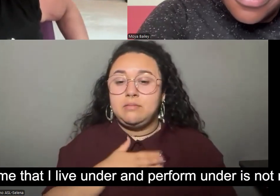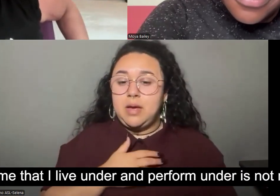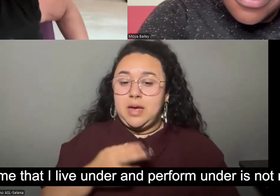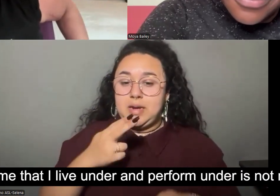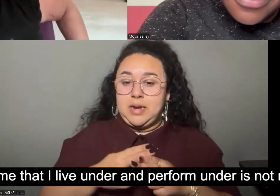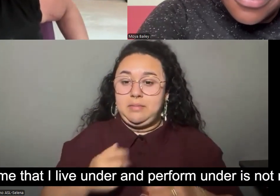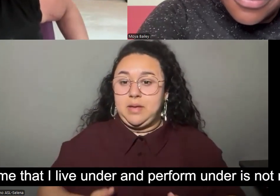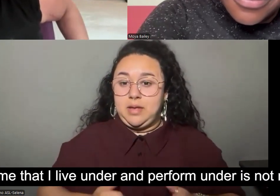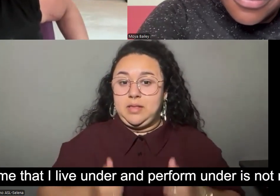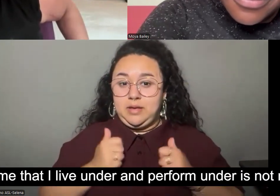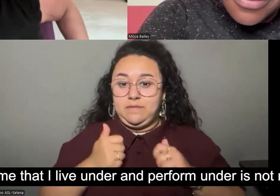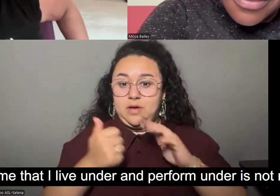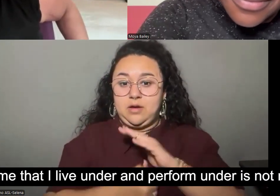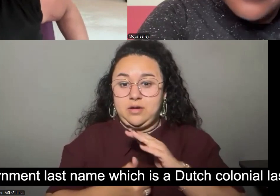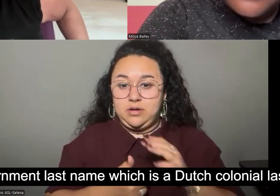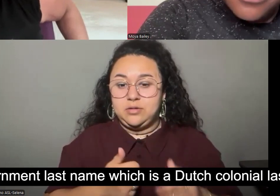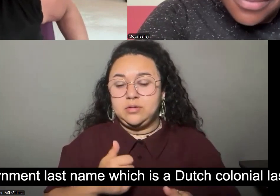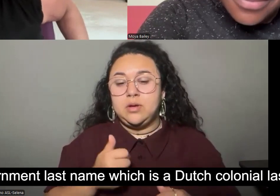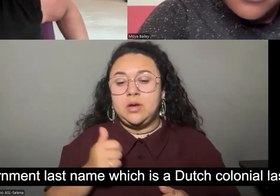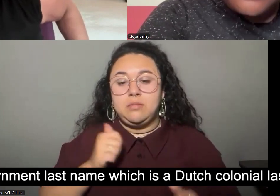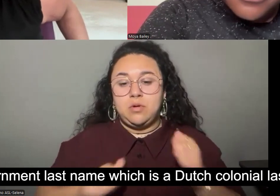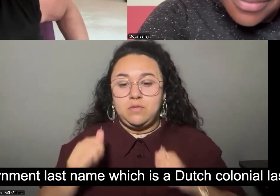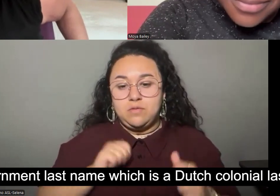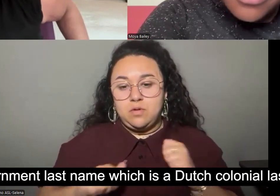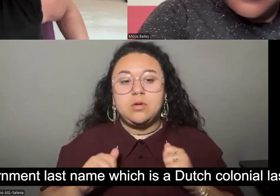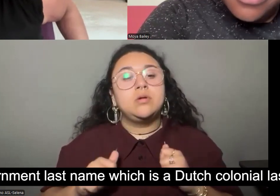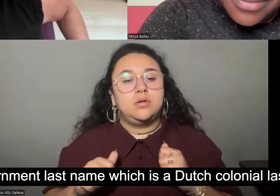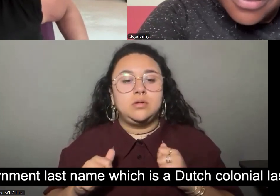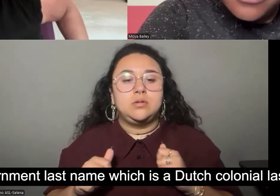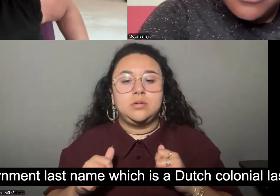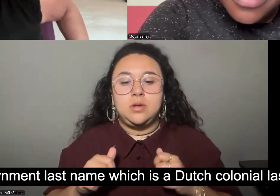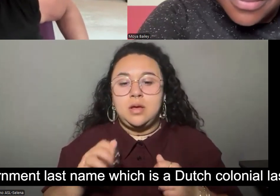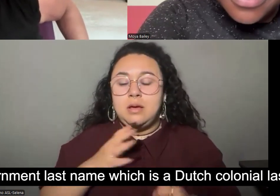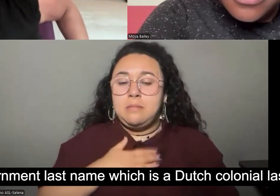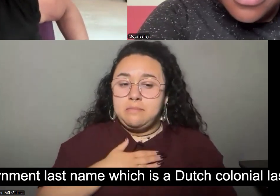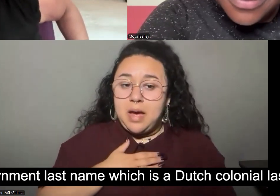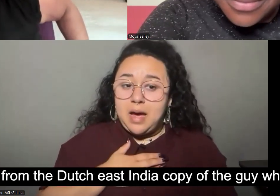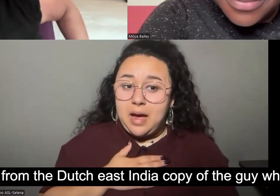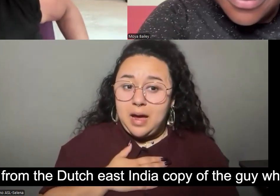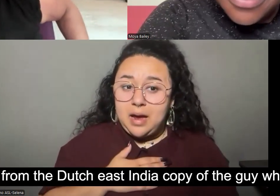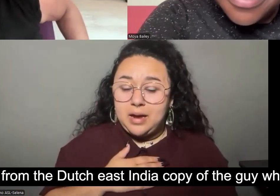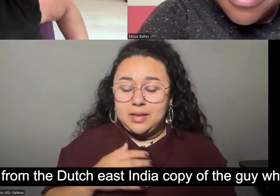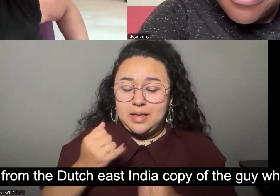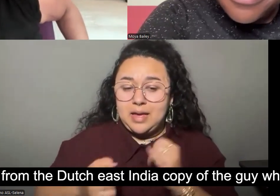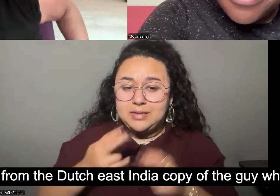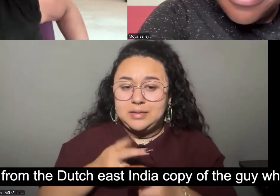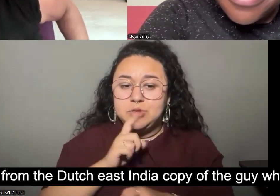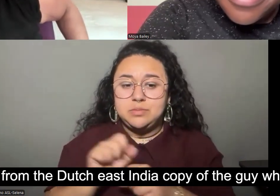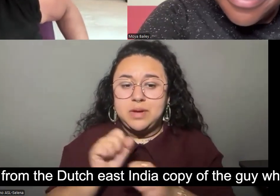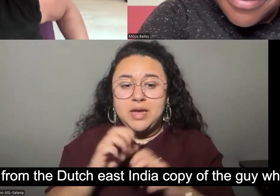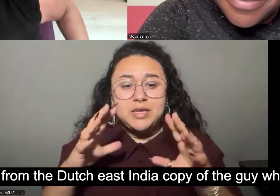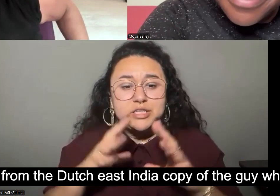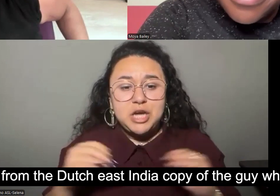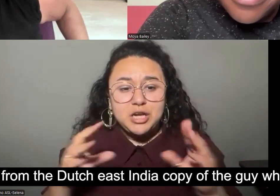under is not my government last name, which is a Dutch colonial last name from the fucking Dutch East India Company of the guy who raped my great